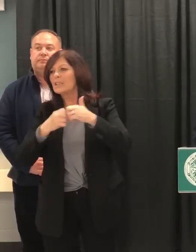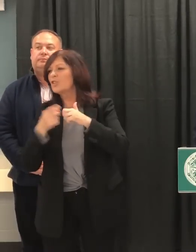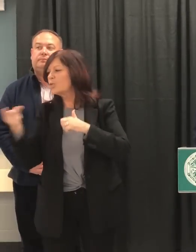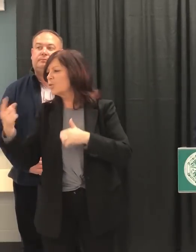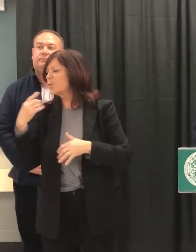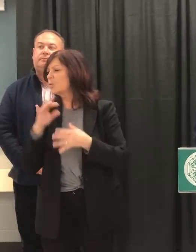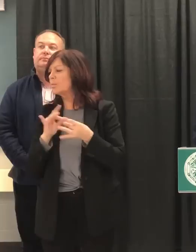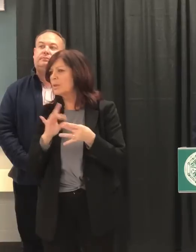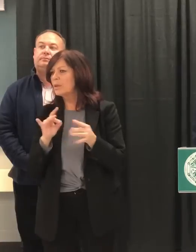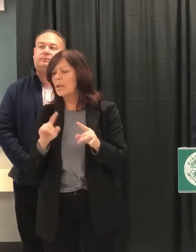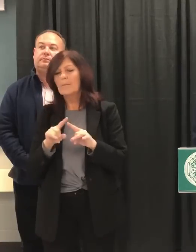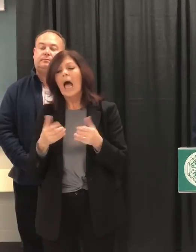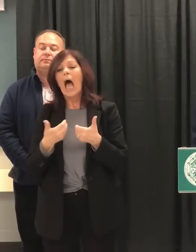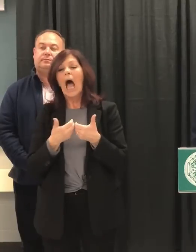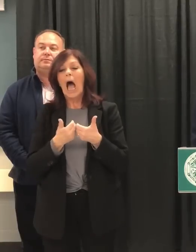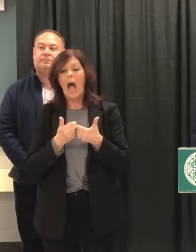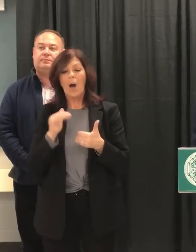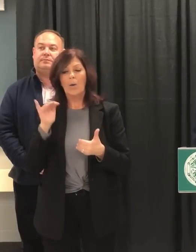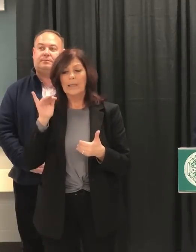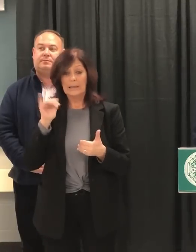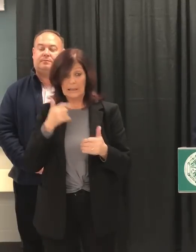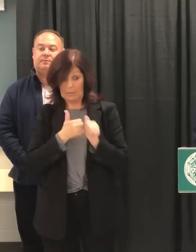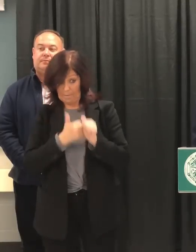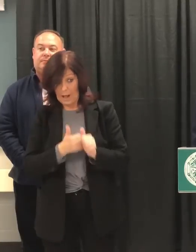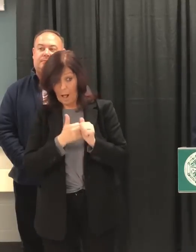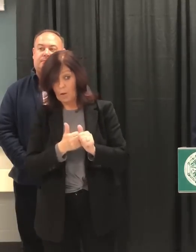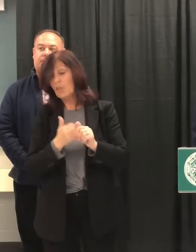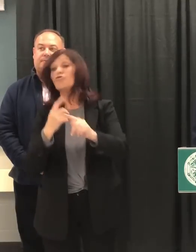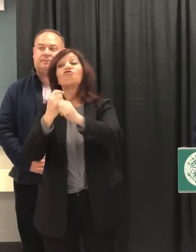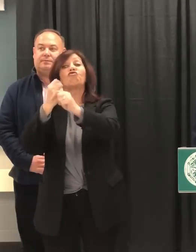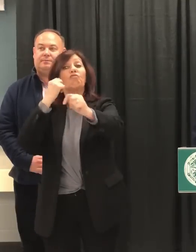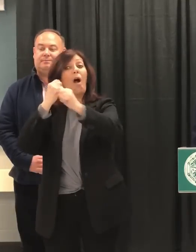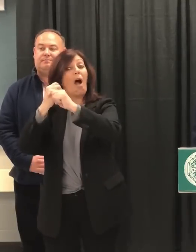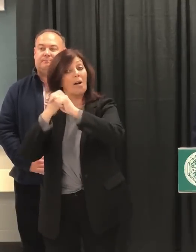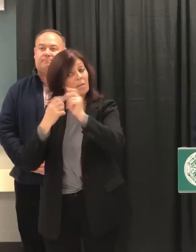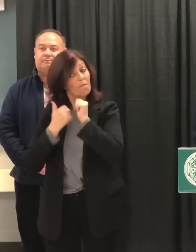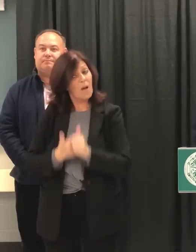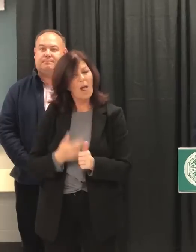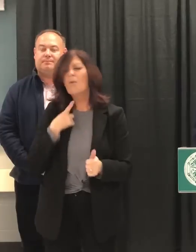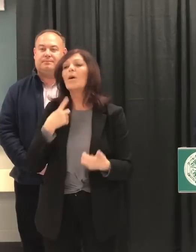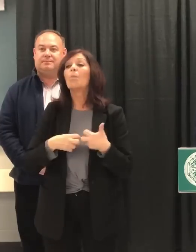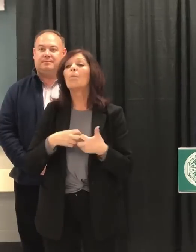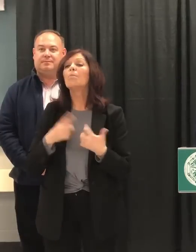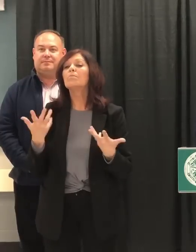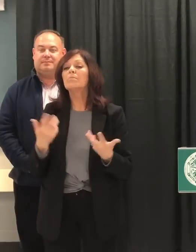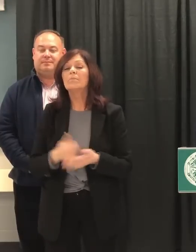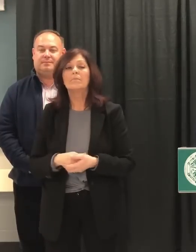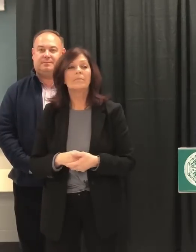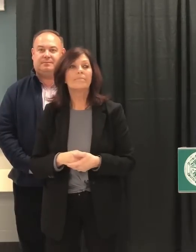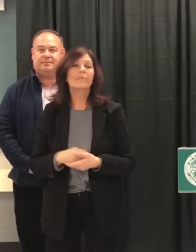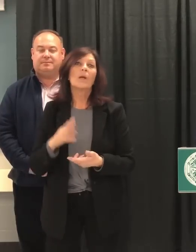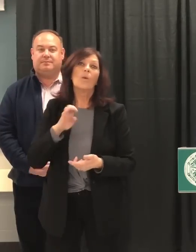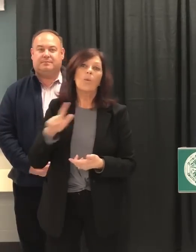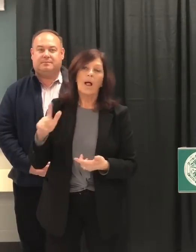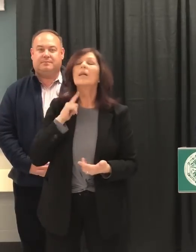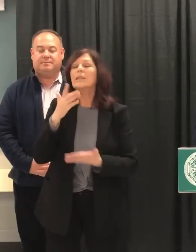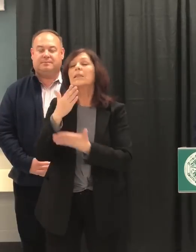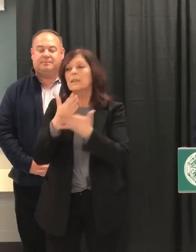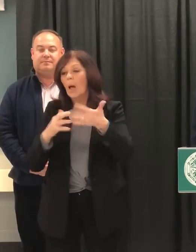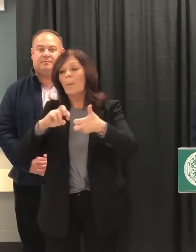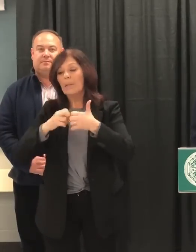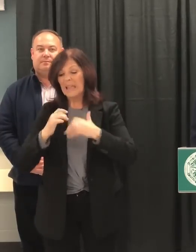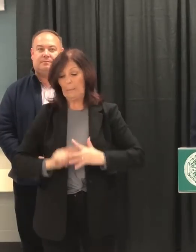mentioned as well. How has that been obeyed? Has it been obeyed? Have you had any issues? Well, there were some issues